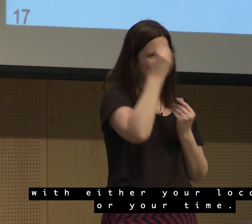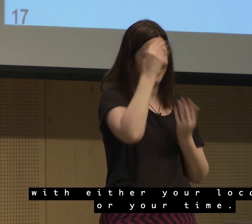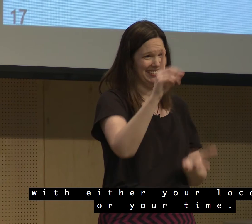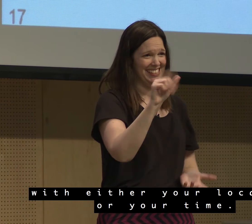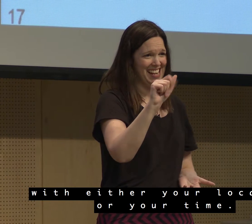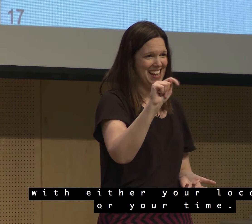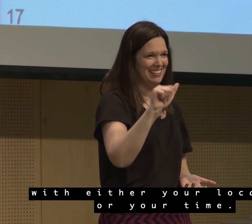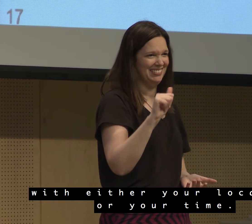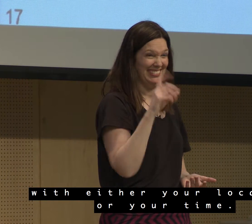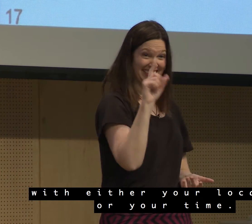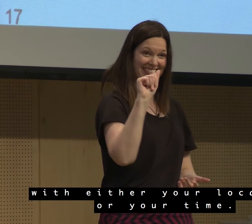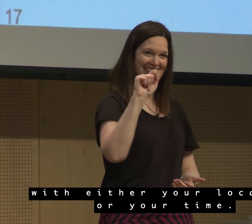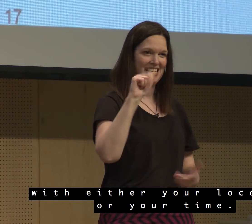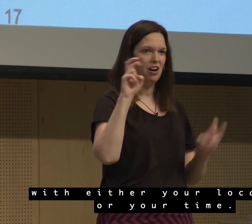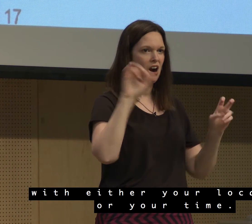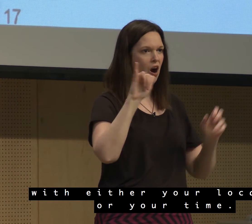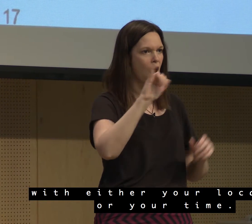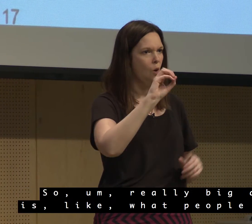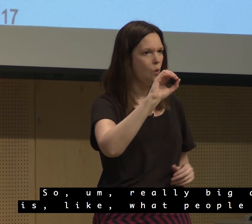either your location or your time. So